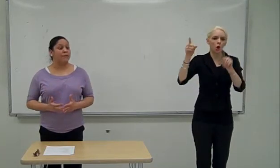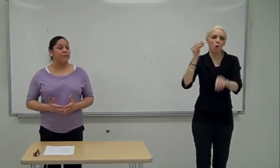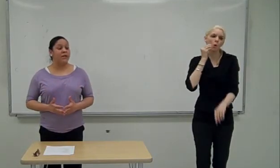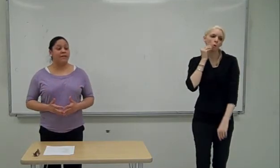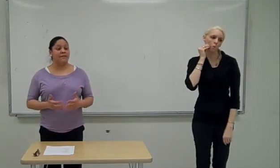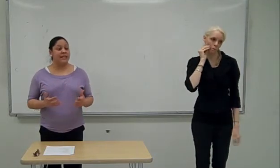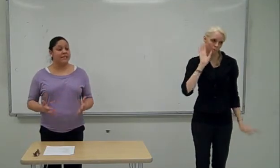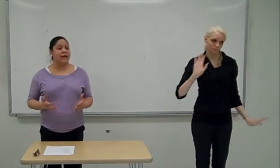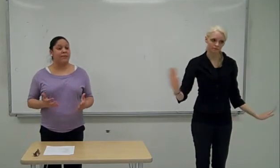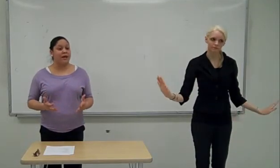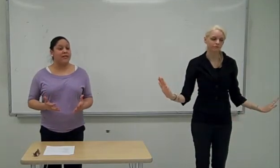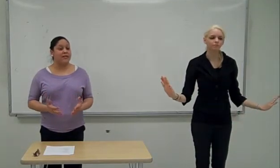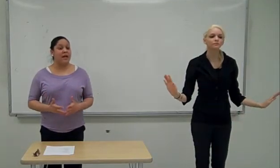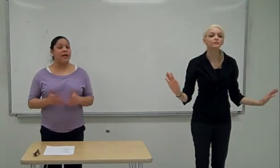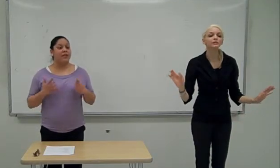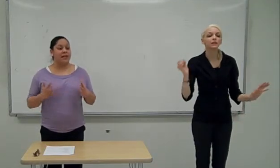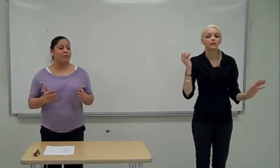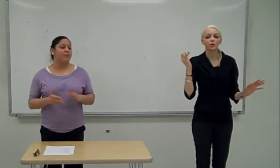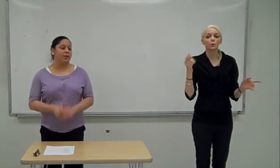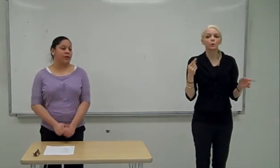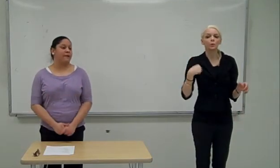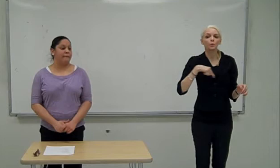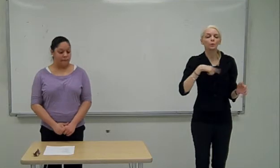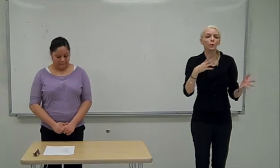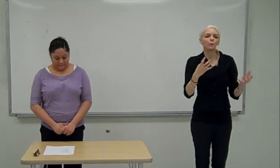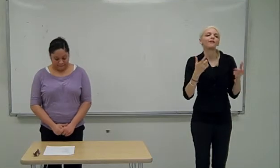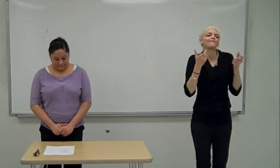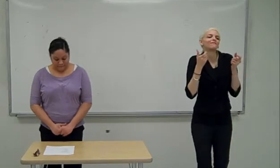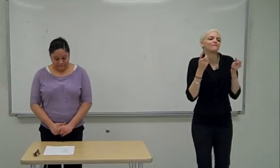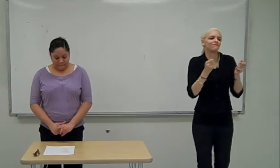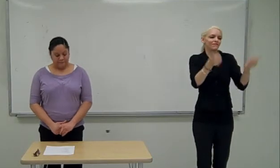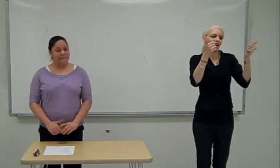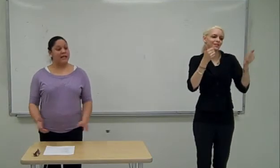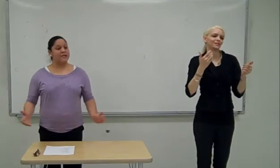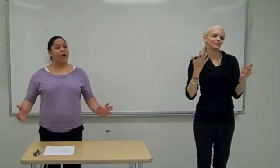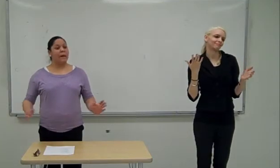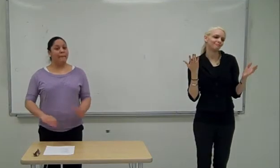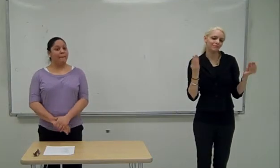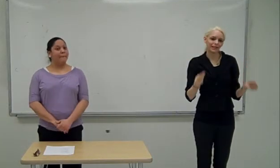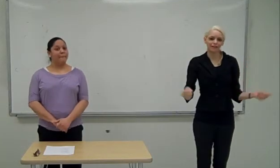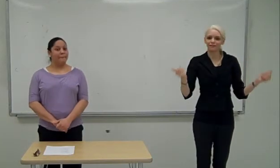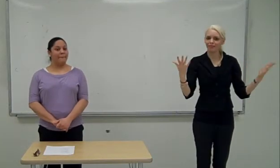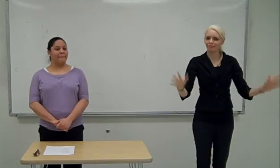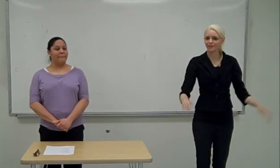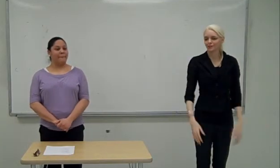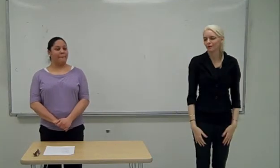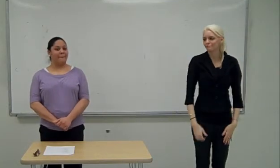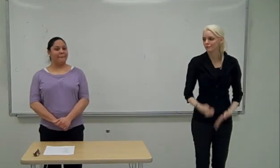home. And if we can fasten that process, that would be great. And that's all.